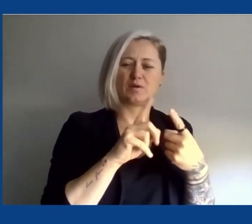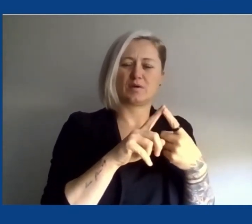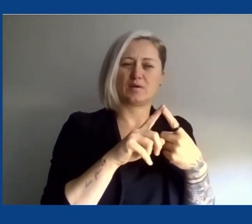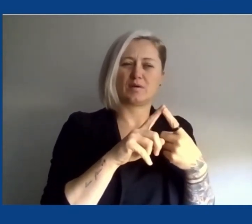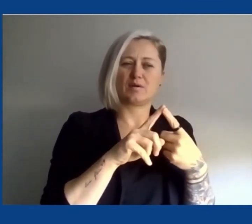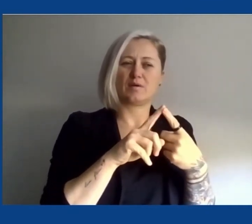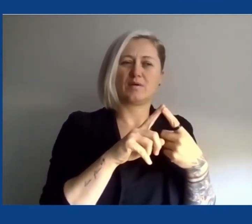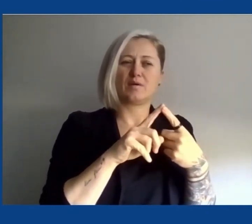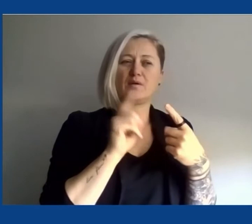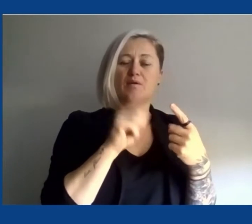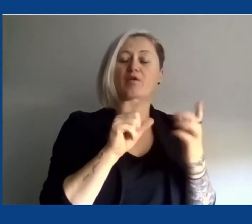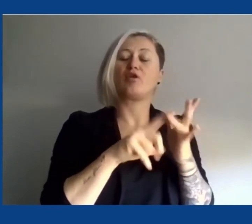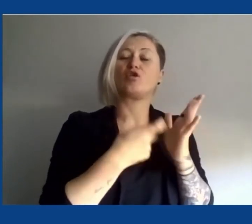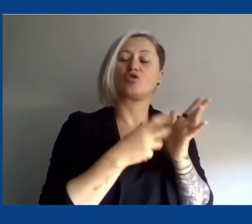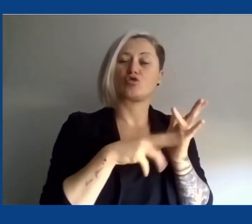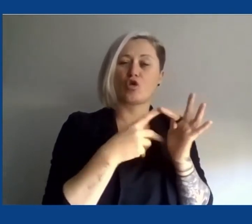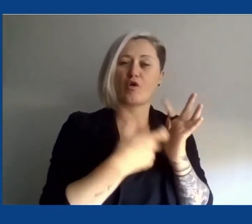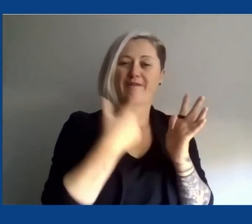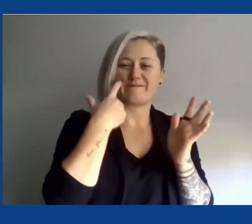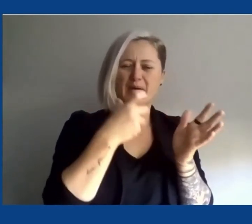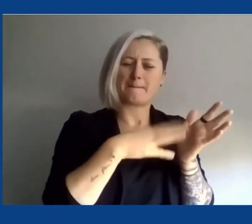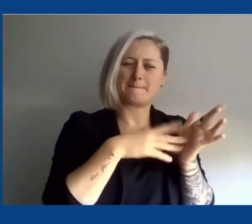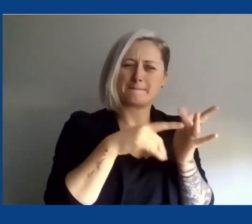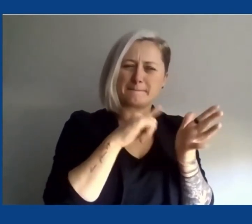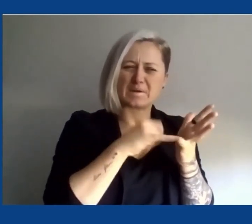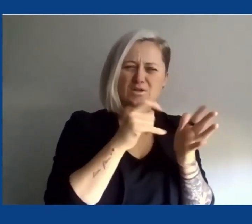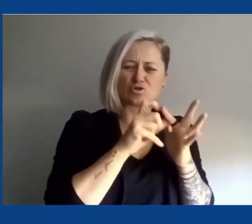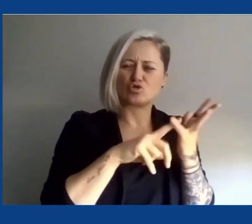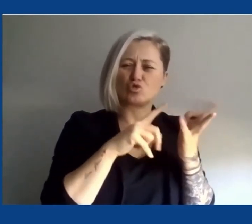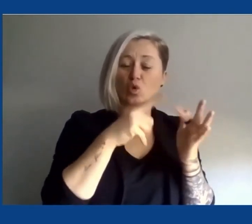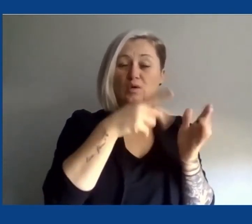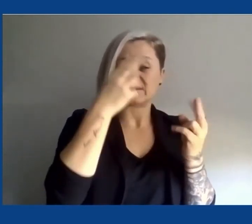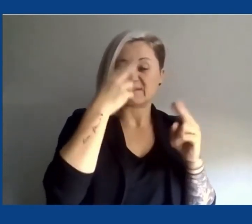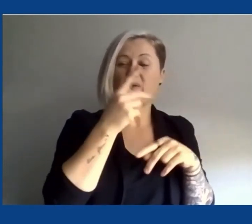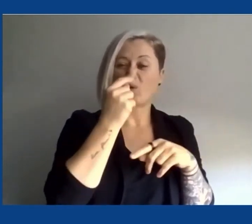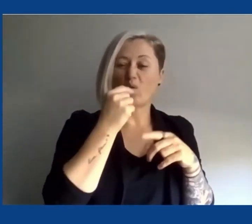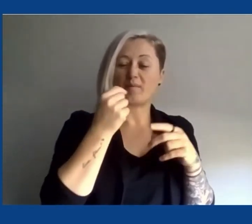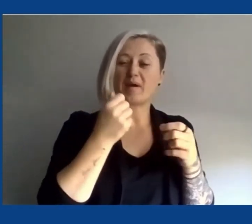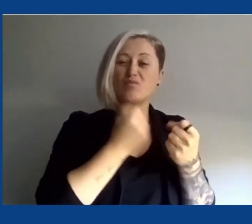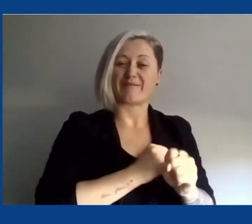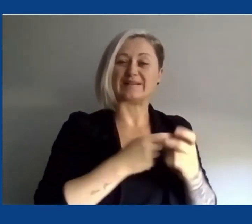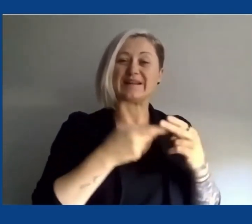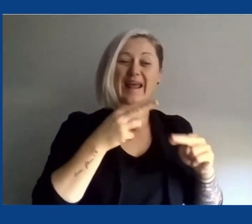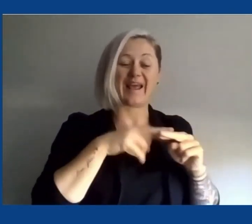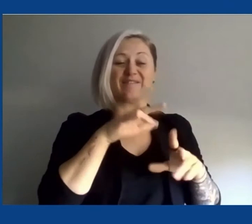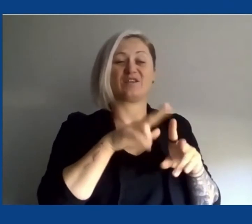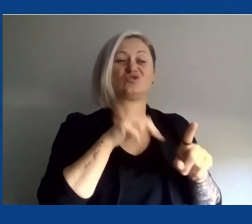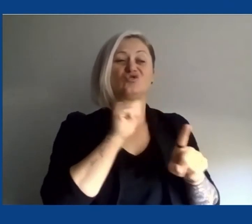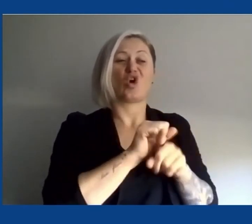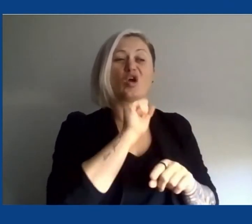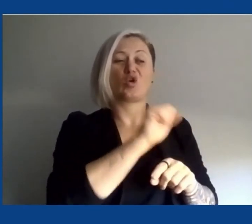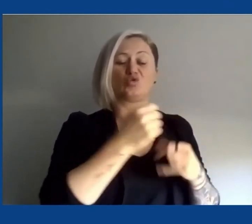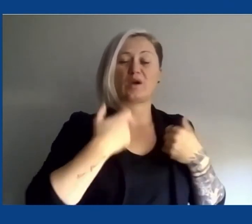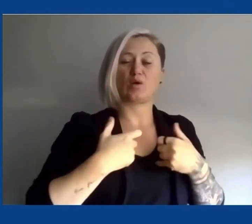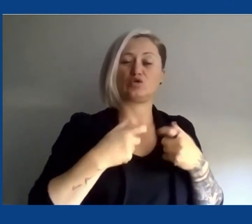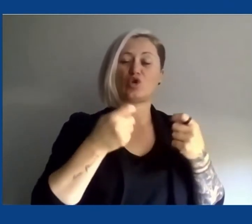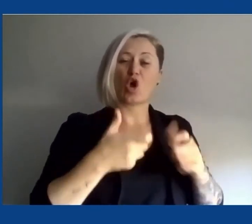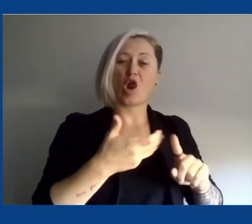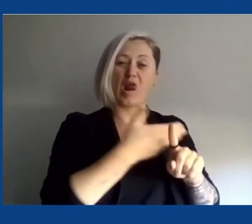the coroner found that Miss Dew death could have been prevented if her illness had been diagnosed earlier and she'd been